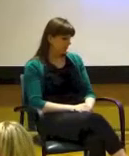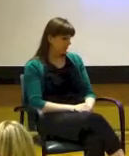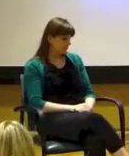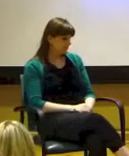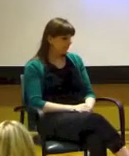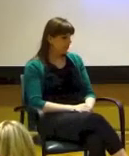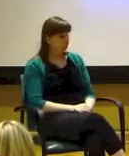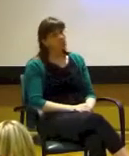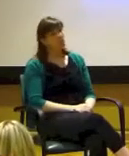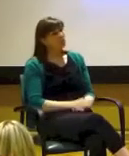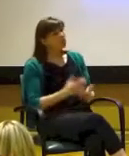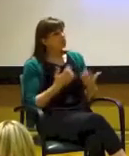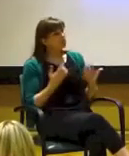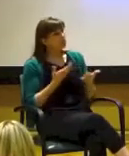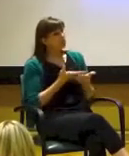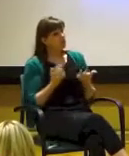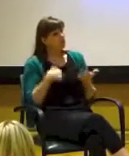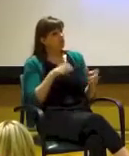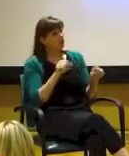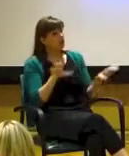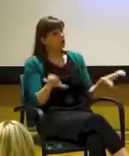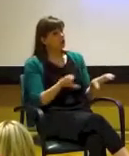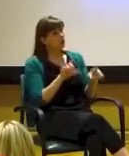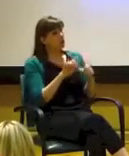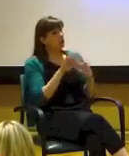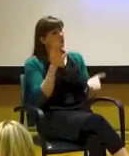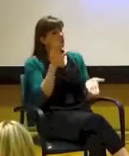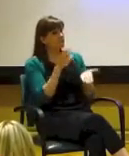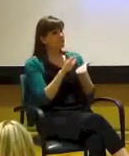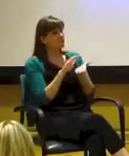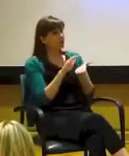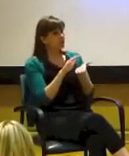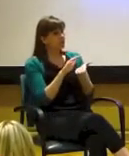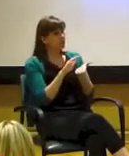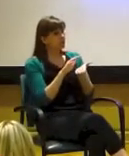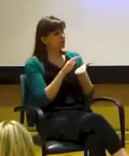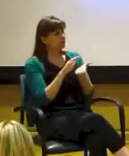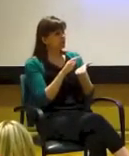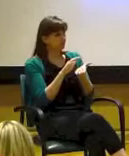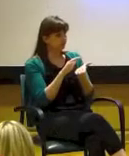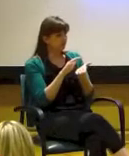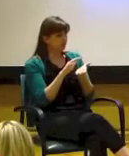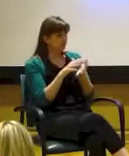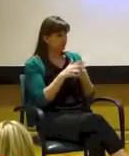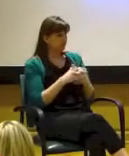Now, are there things we can do to minimize